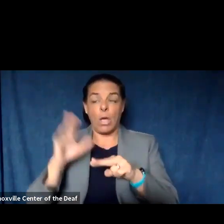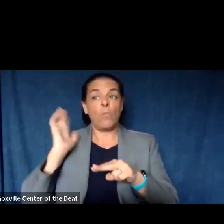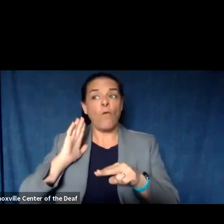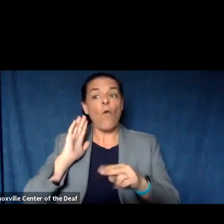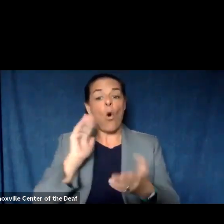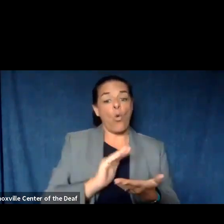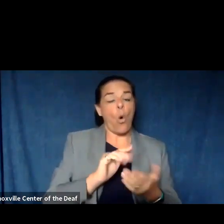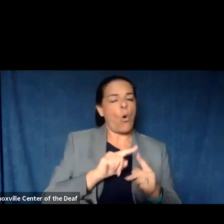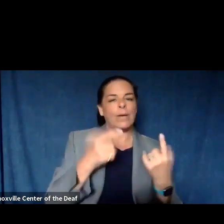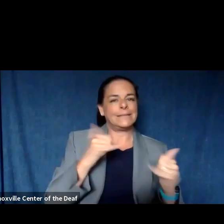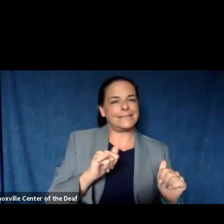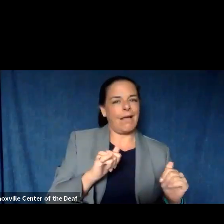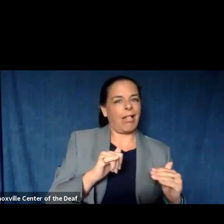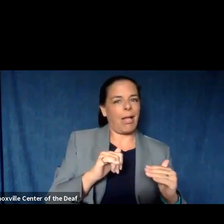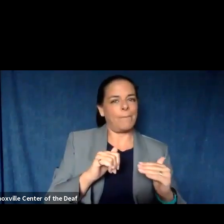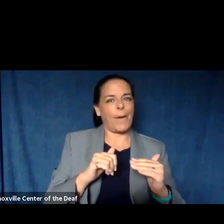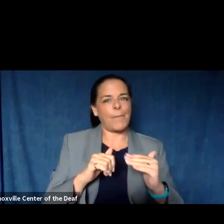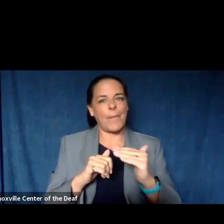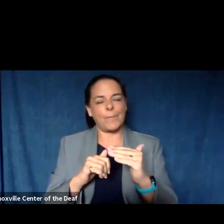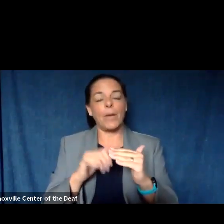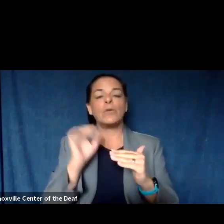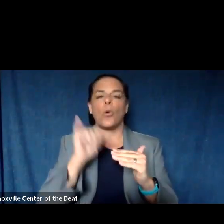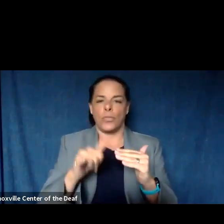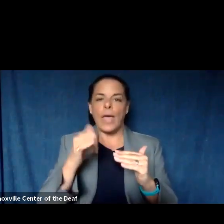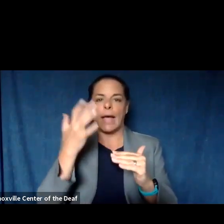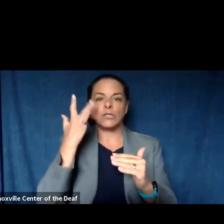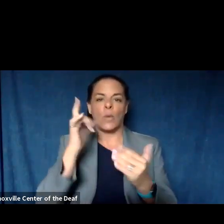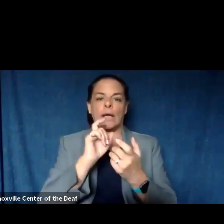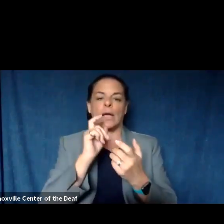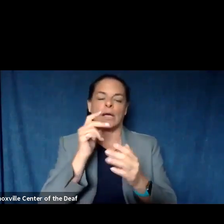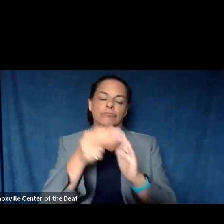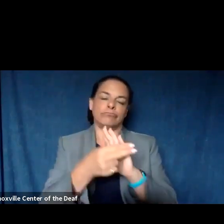still moving up. And so that's why we made it a yellow.